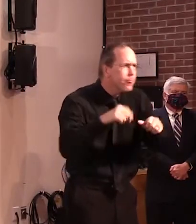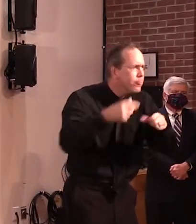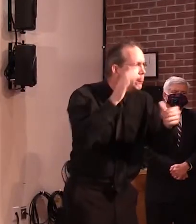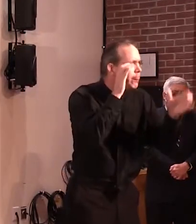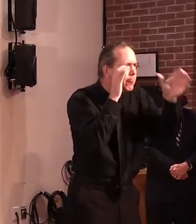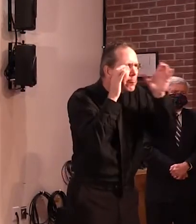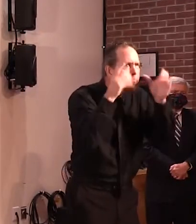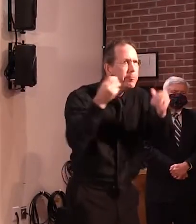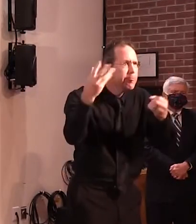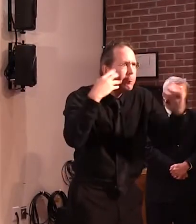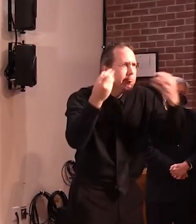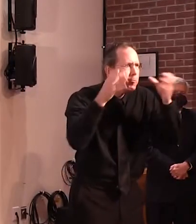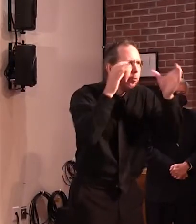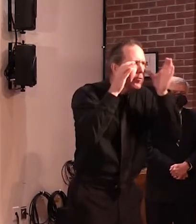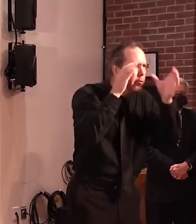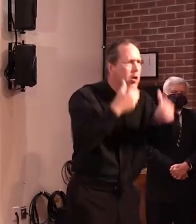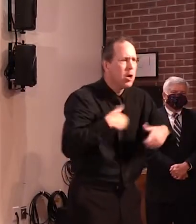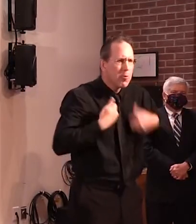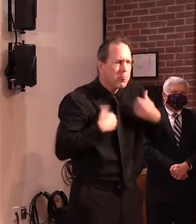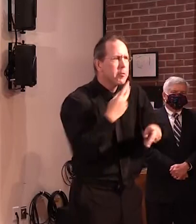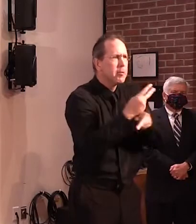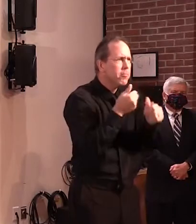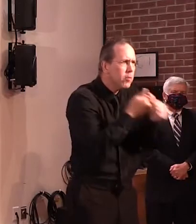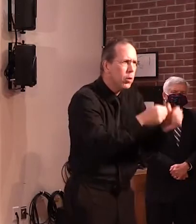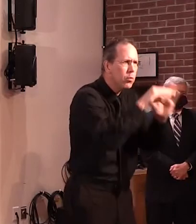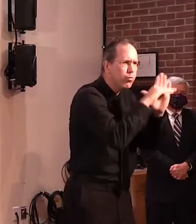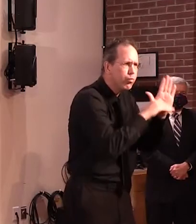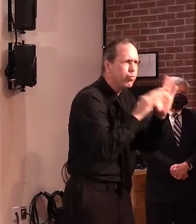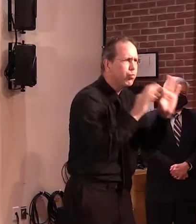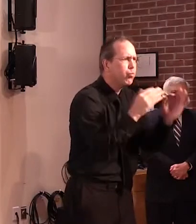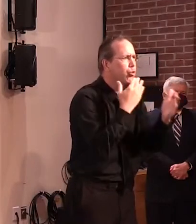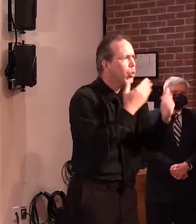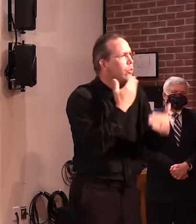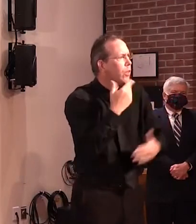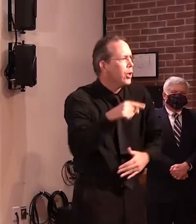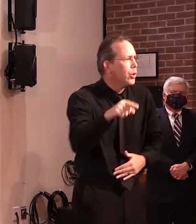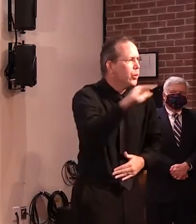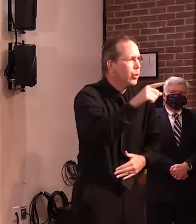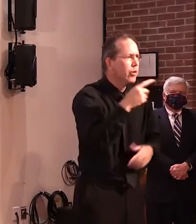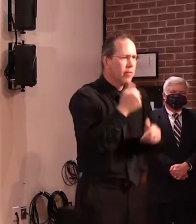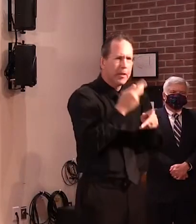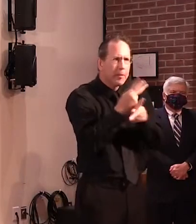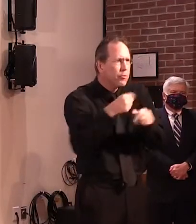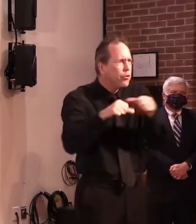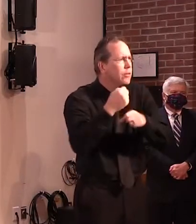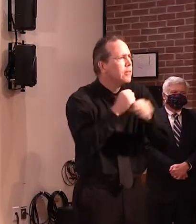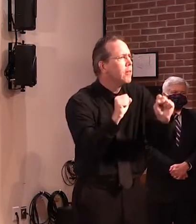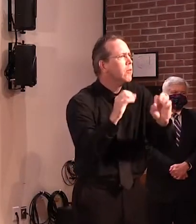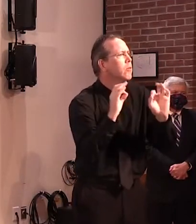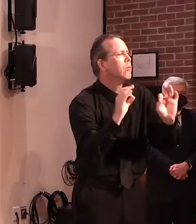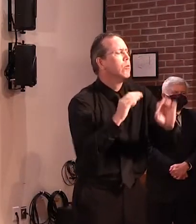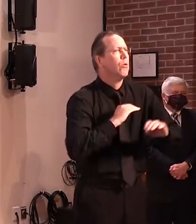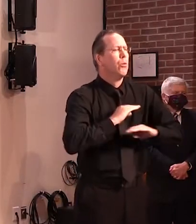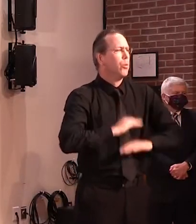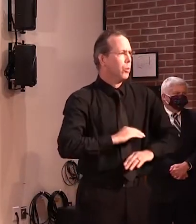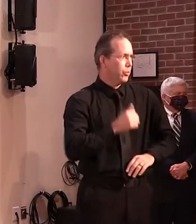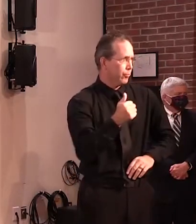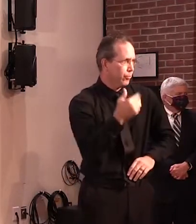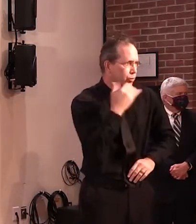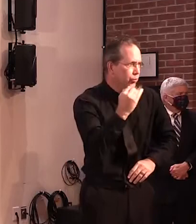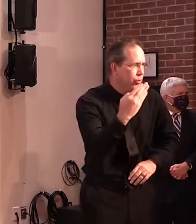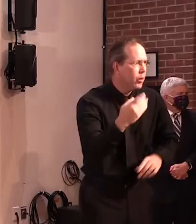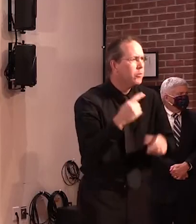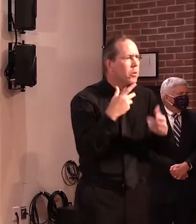very beginning. And as a result of keeping each other safe, we've been able to put large numbers of Vermonters back to work